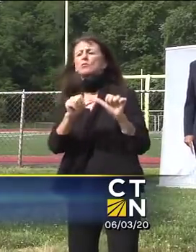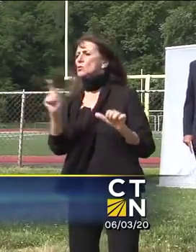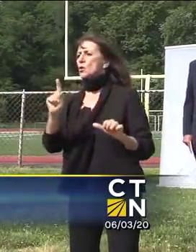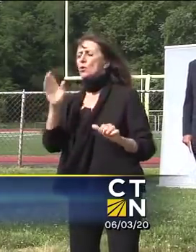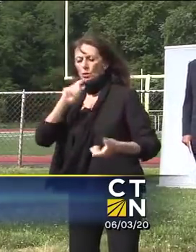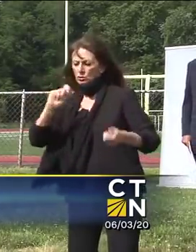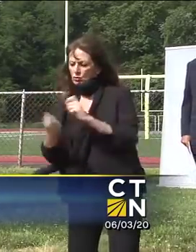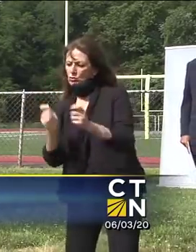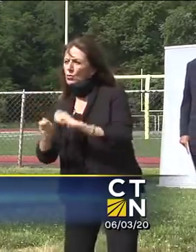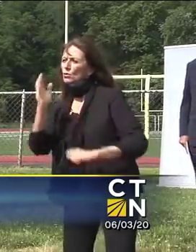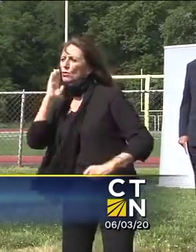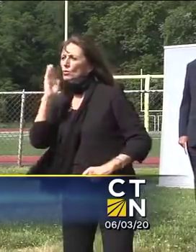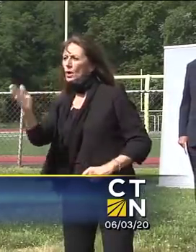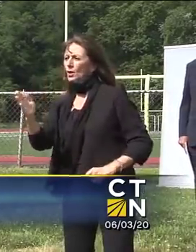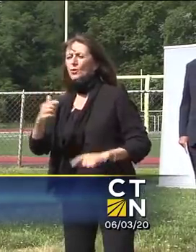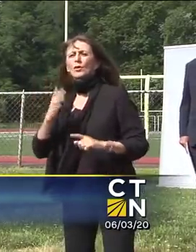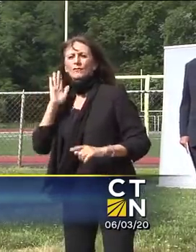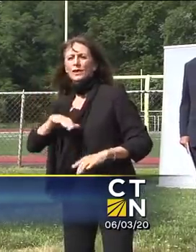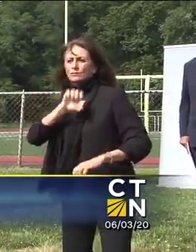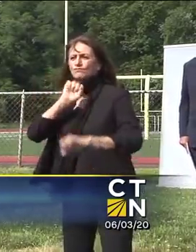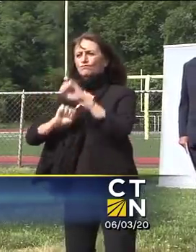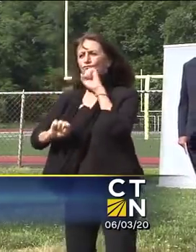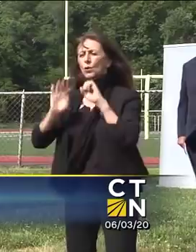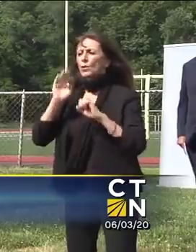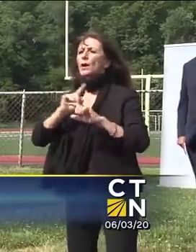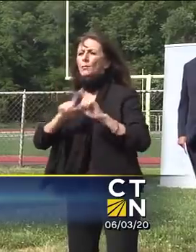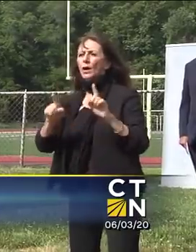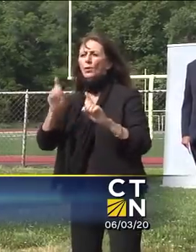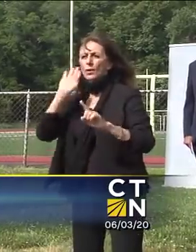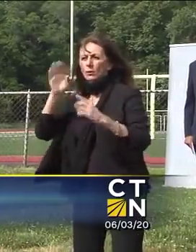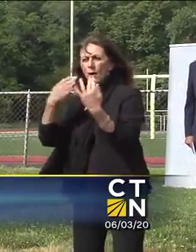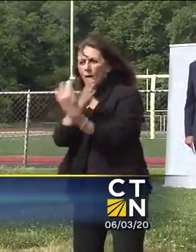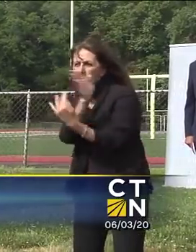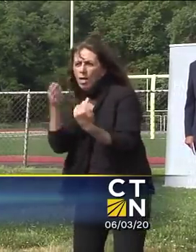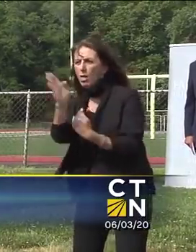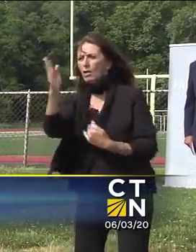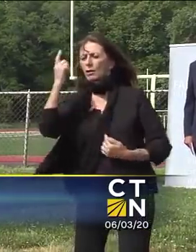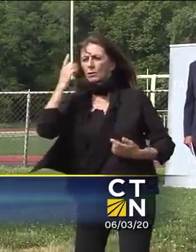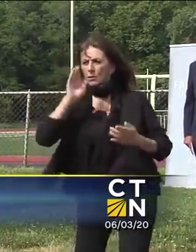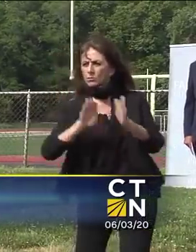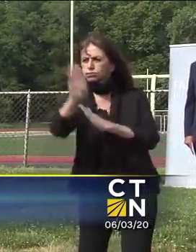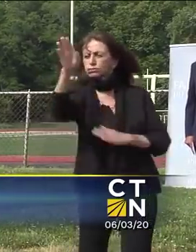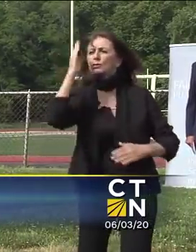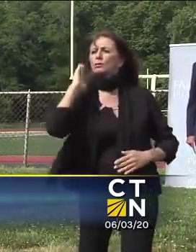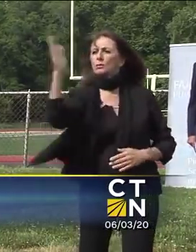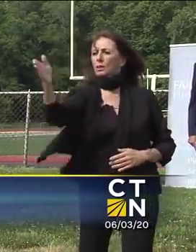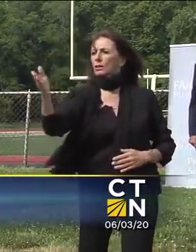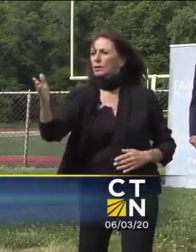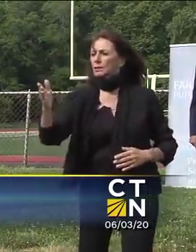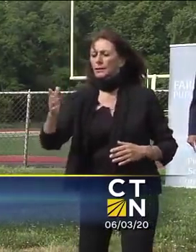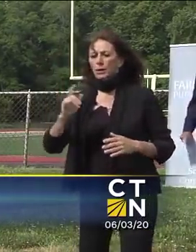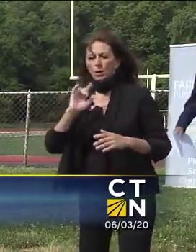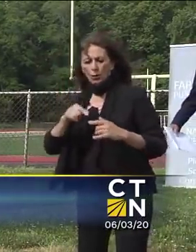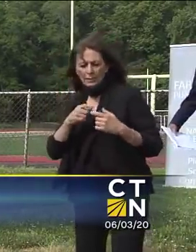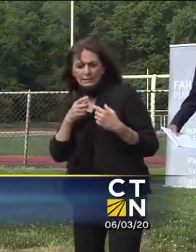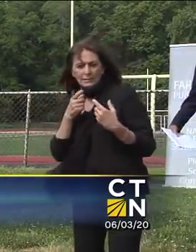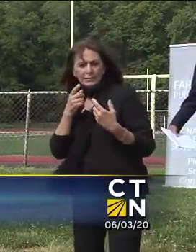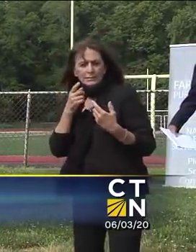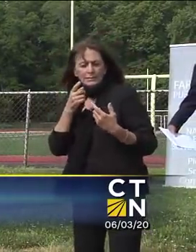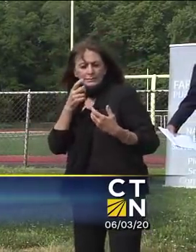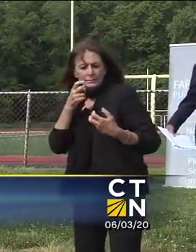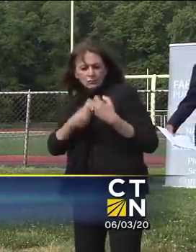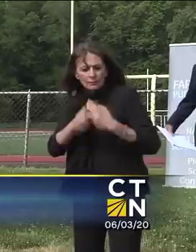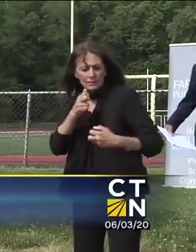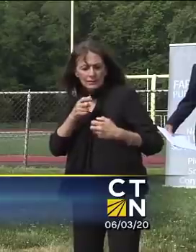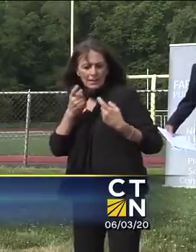frustration. But we'll get through this. When times are tough, you need to look for silver linings or sources